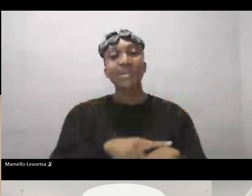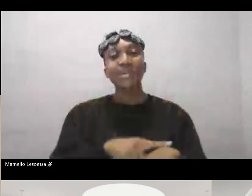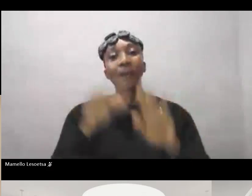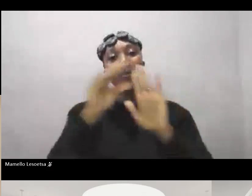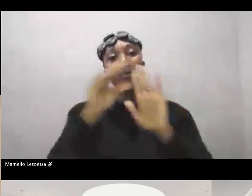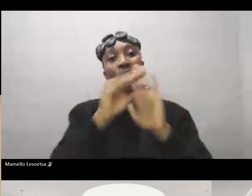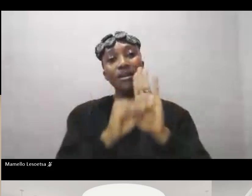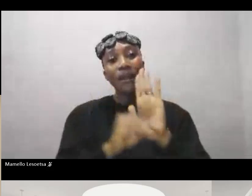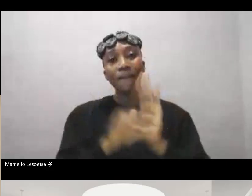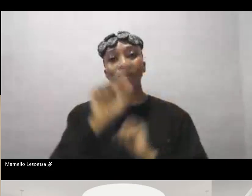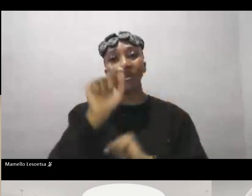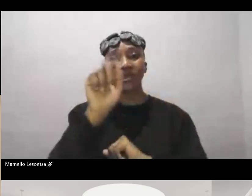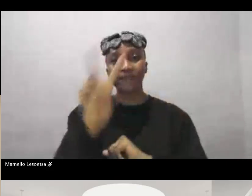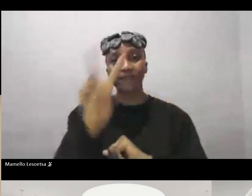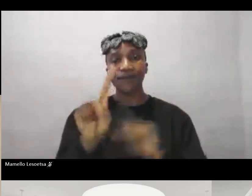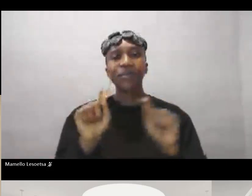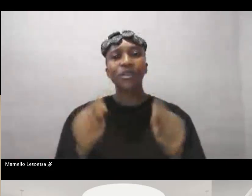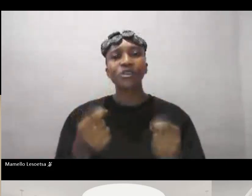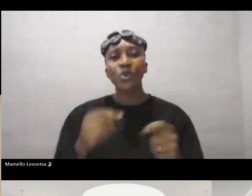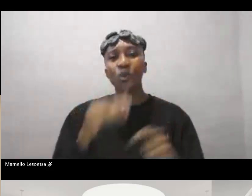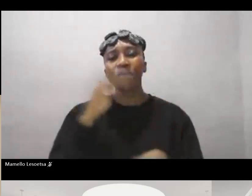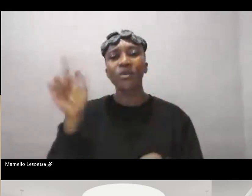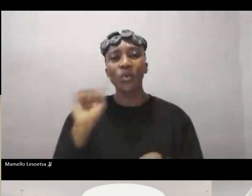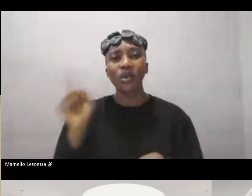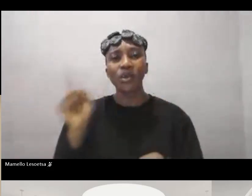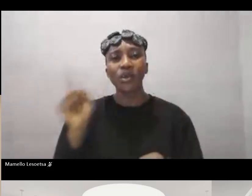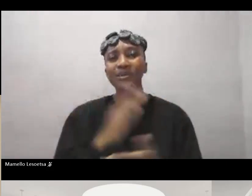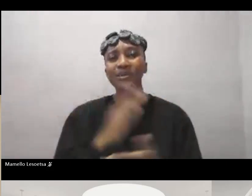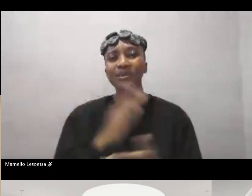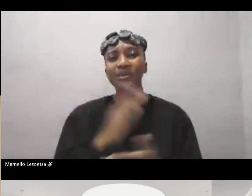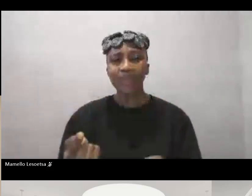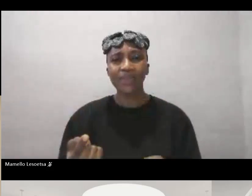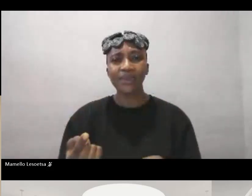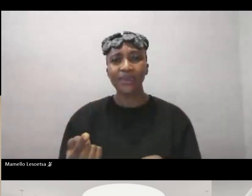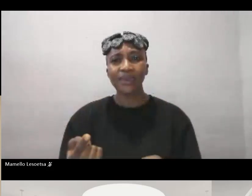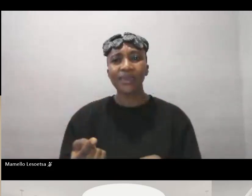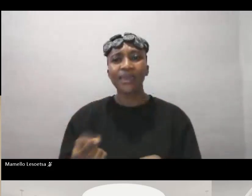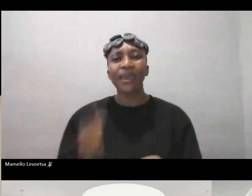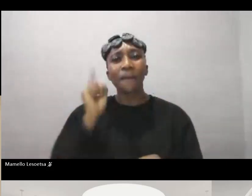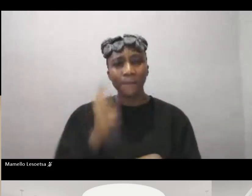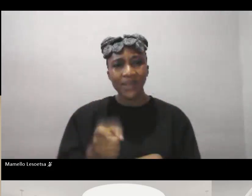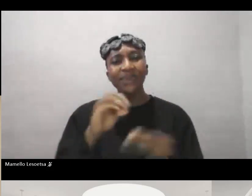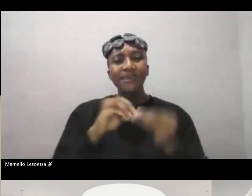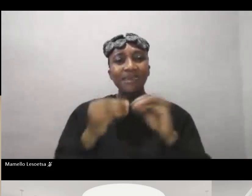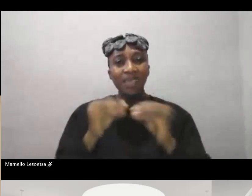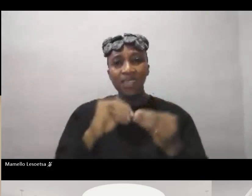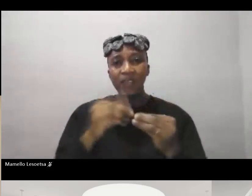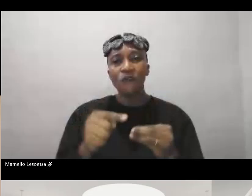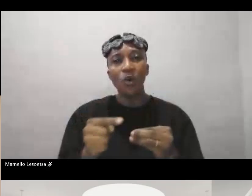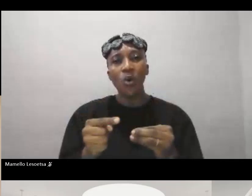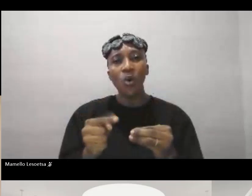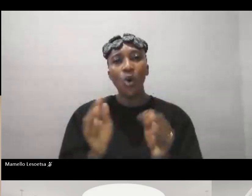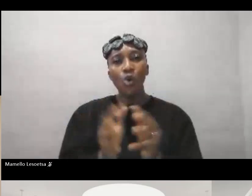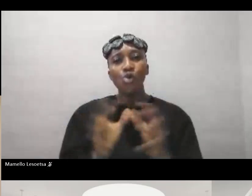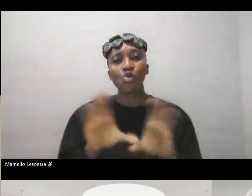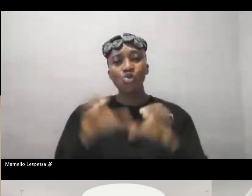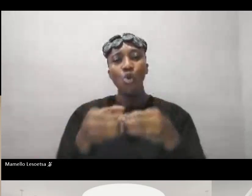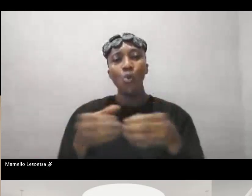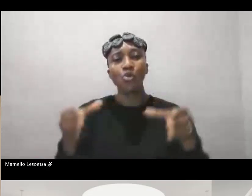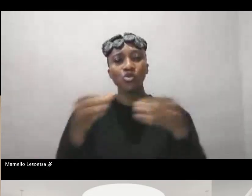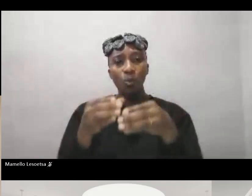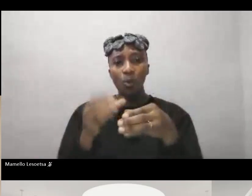So it's not something that is supposed to be created for a small group, but South Africa as